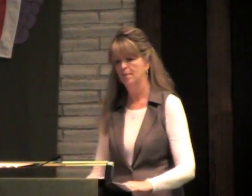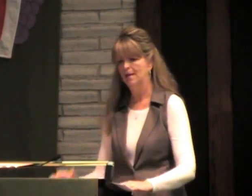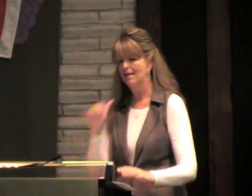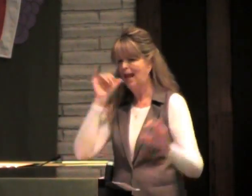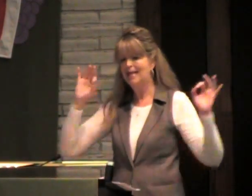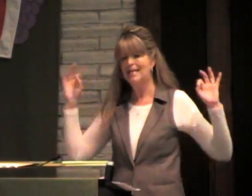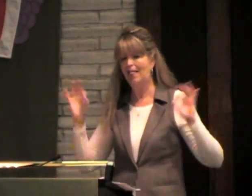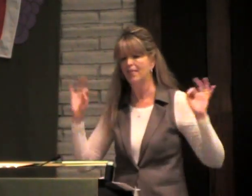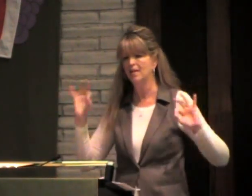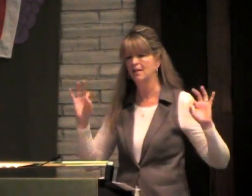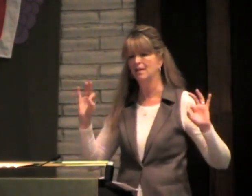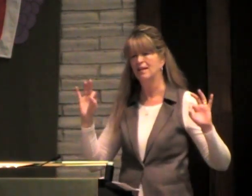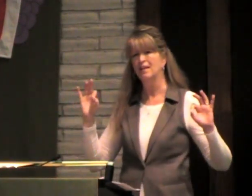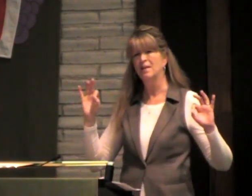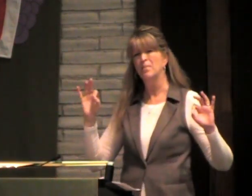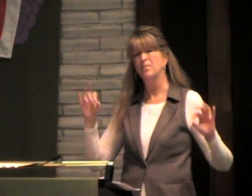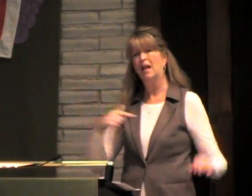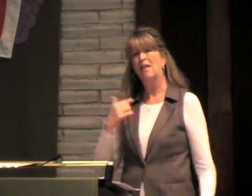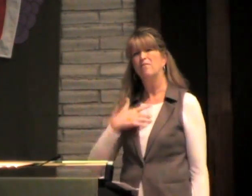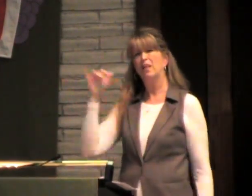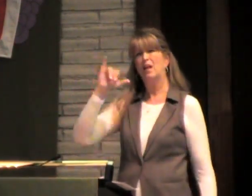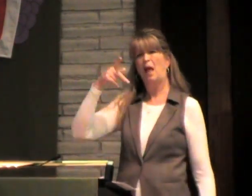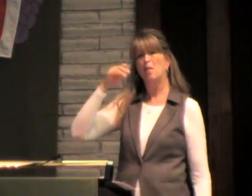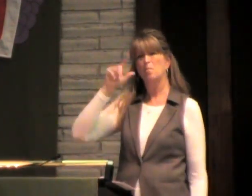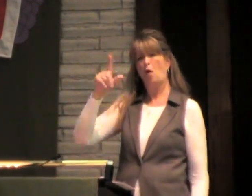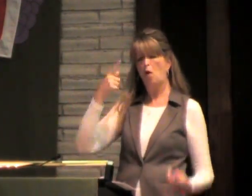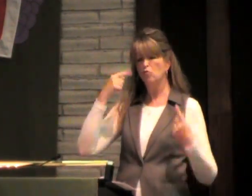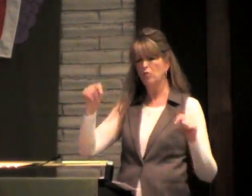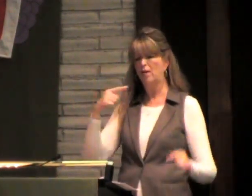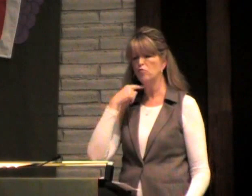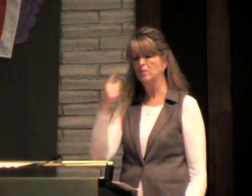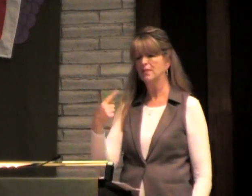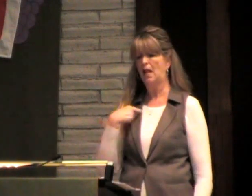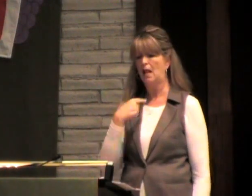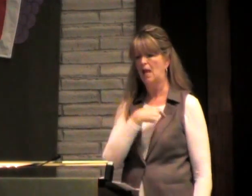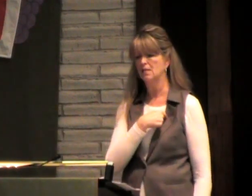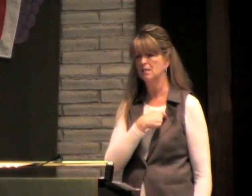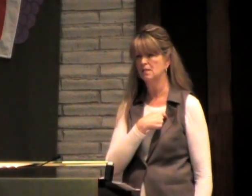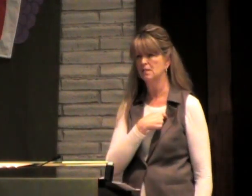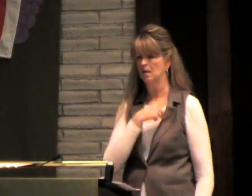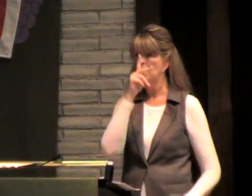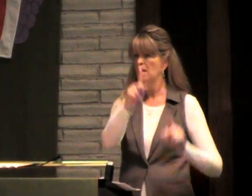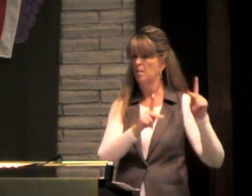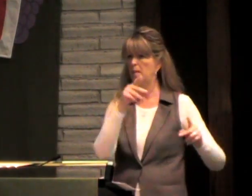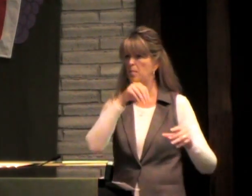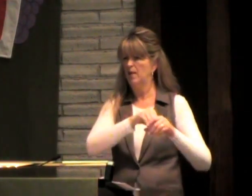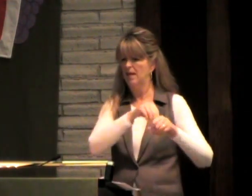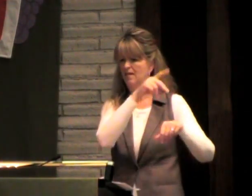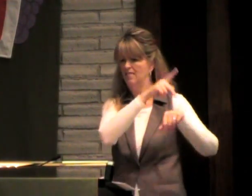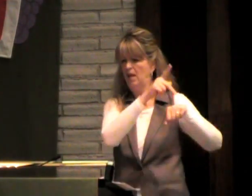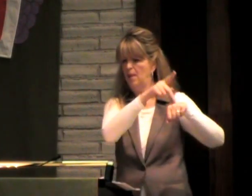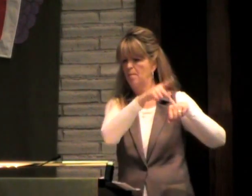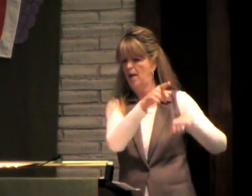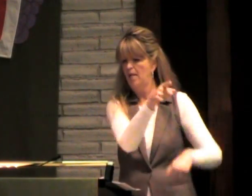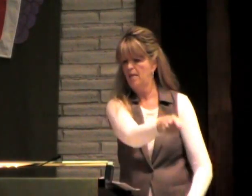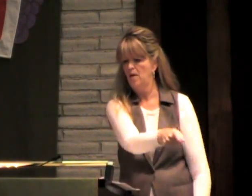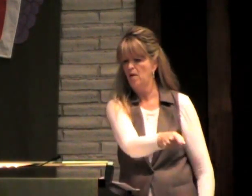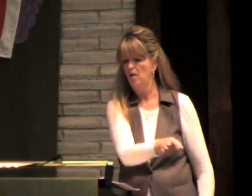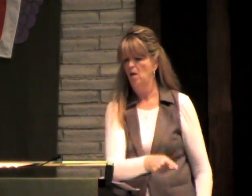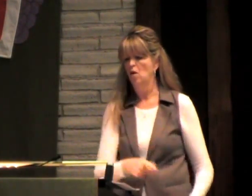is real. It's not all in your head, and it's not insignificant. But I think what Paul was trying to tell us to